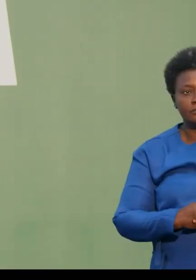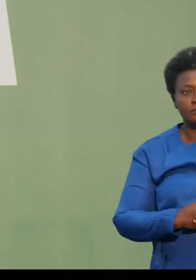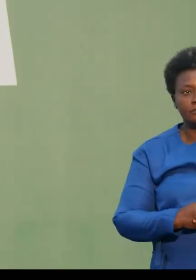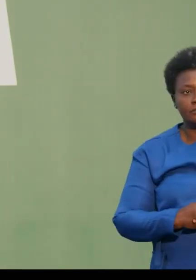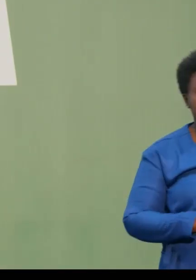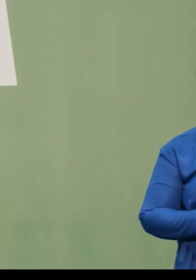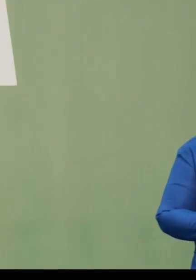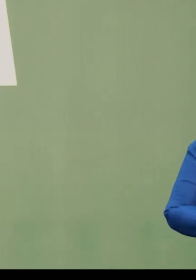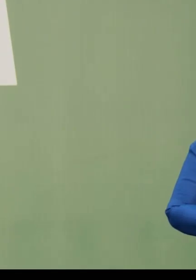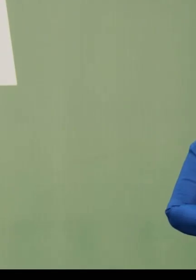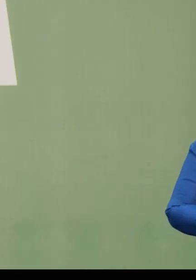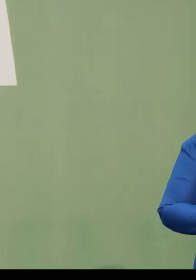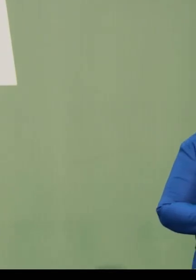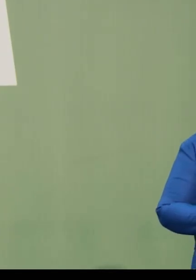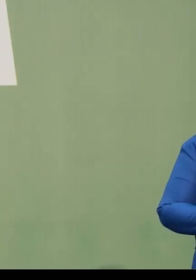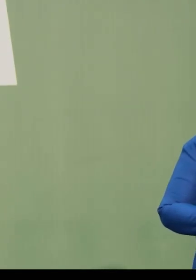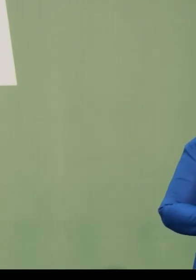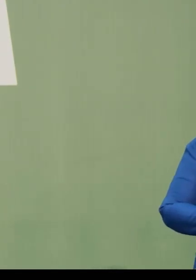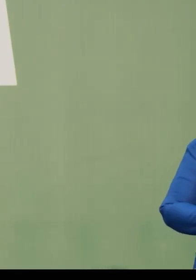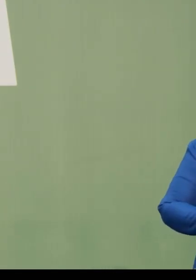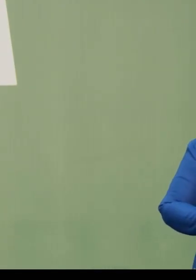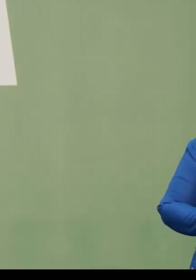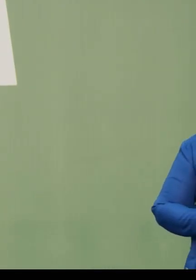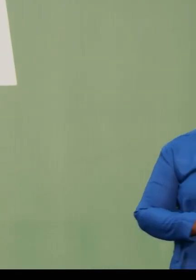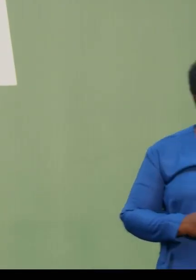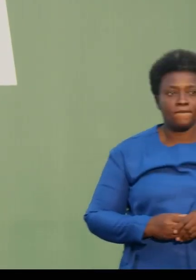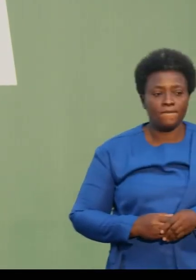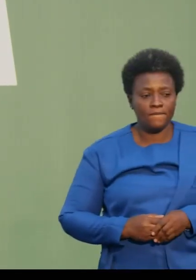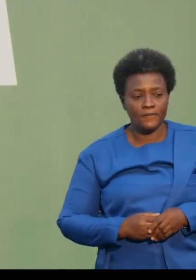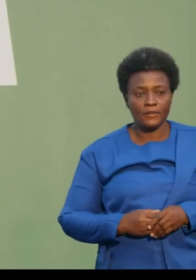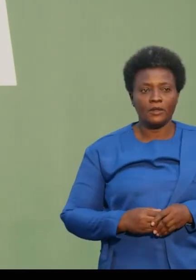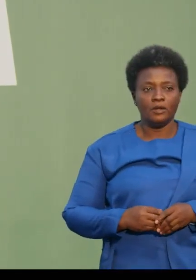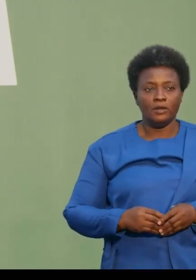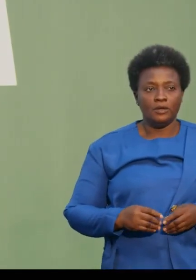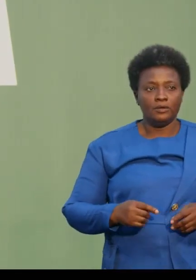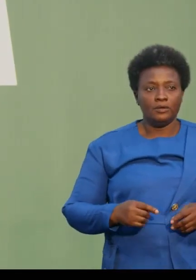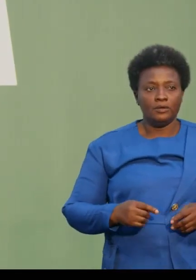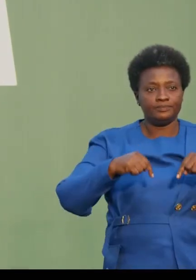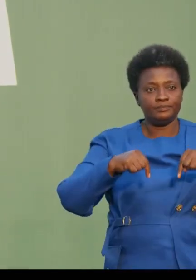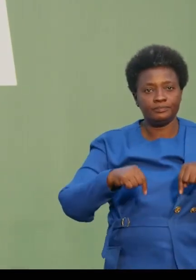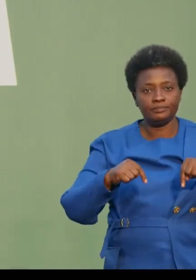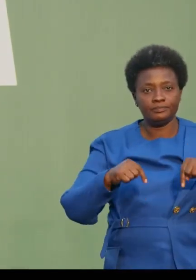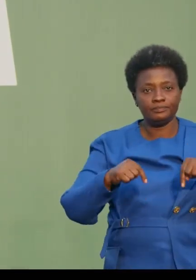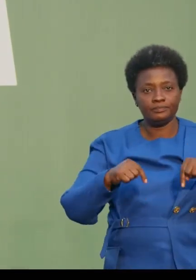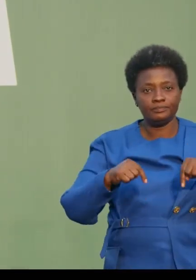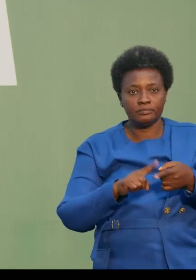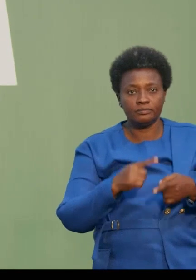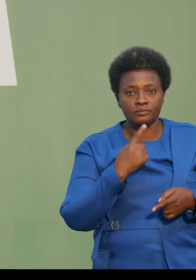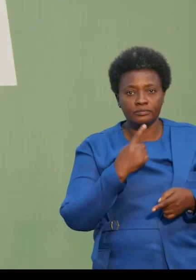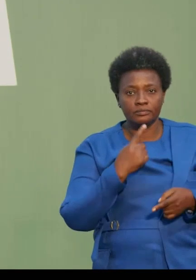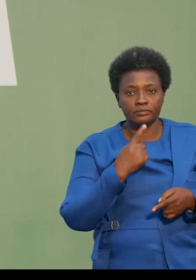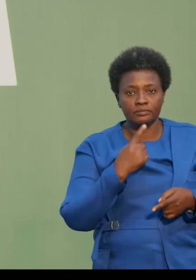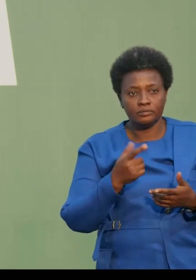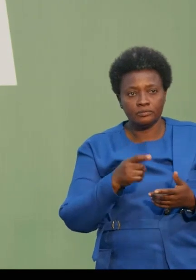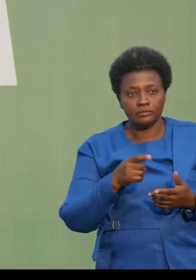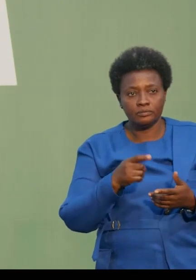The adage, know your epidemic, know your response, highlights the central role